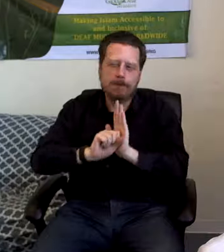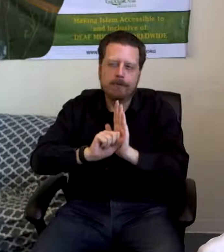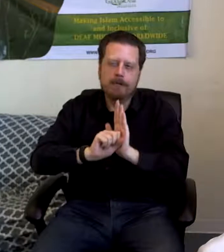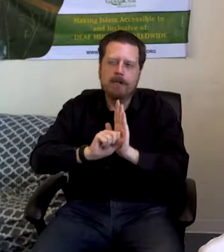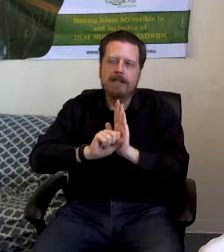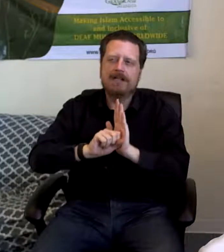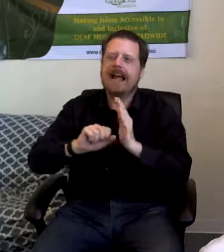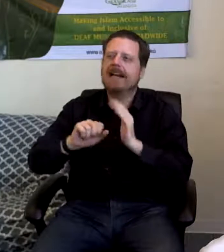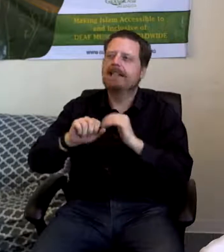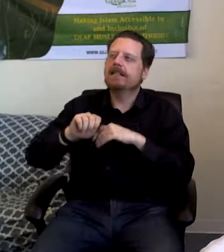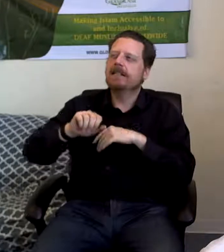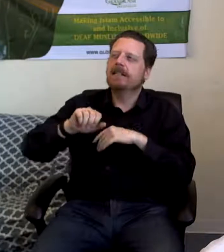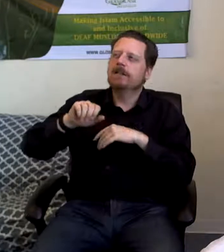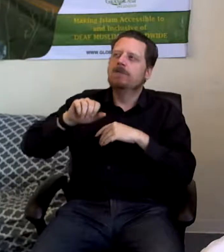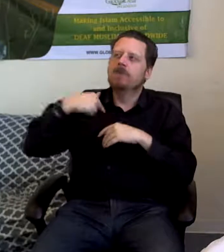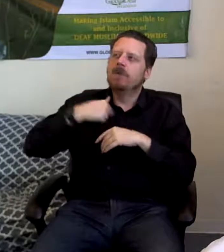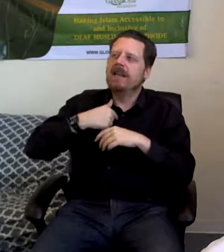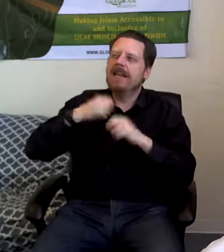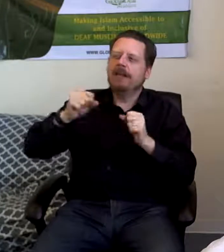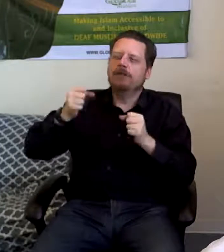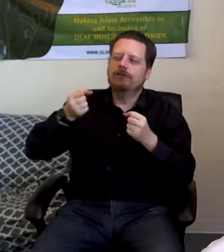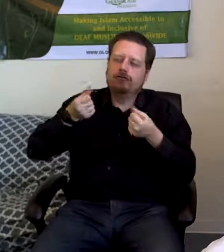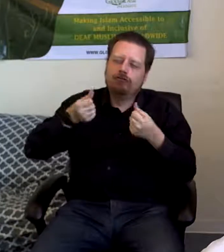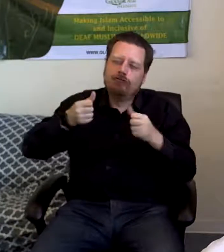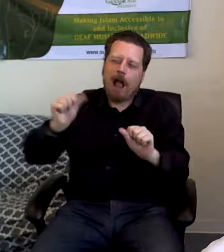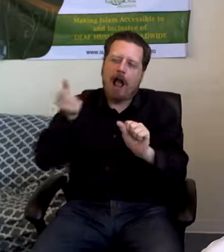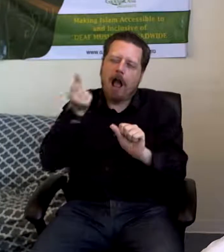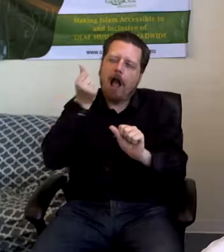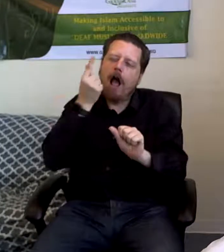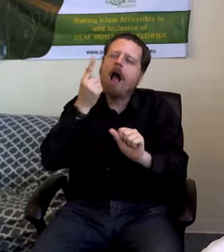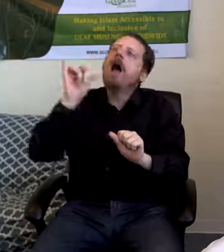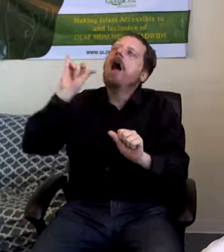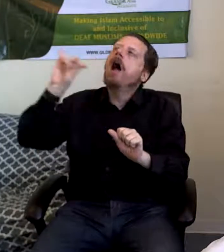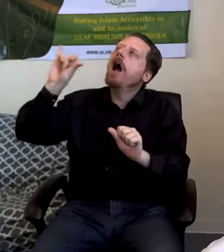reality close to understanding.